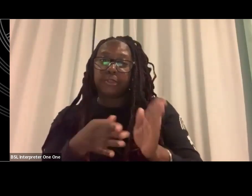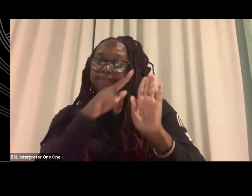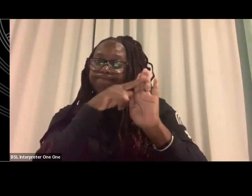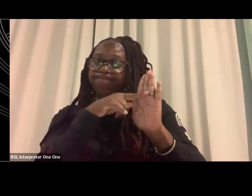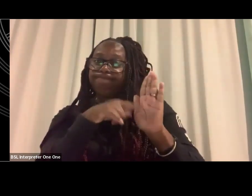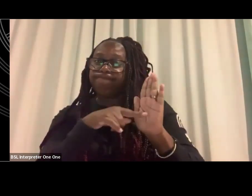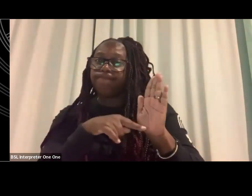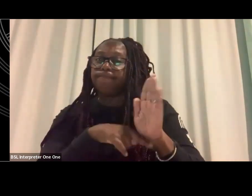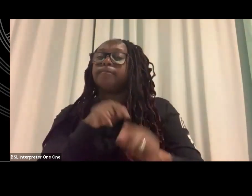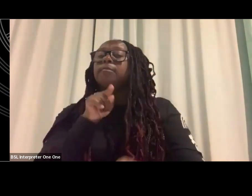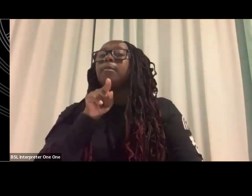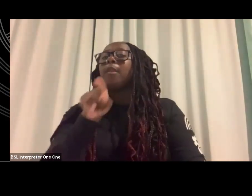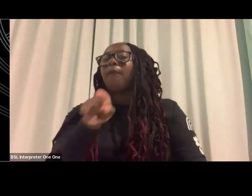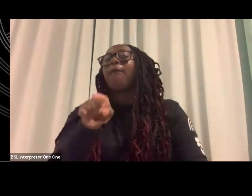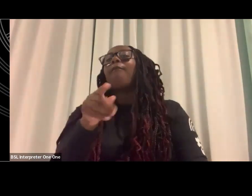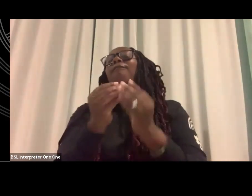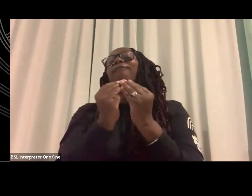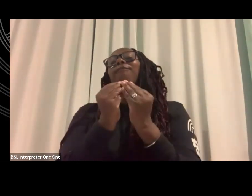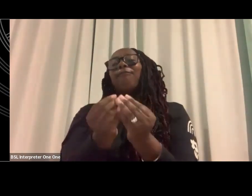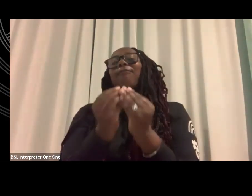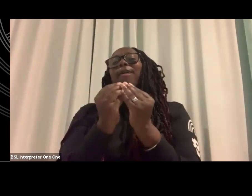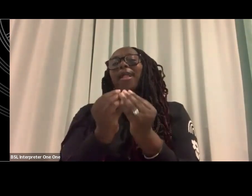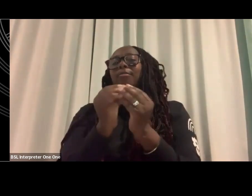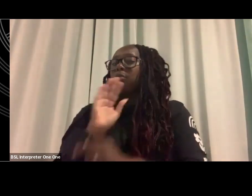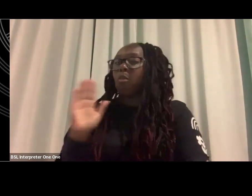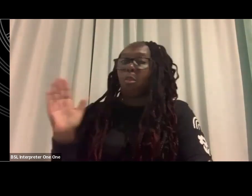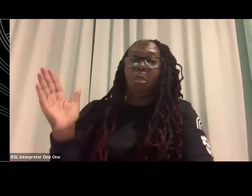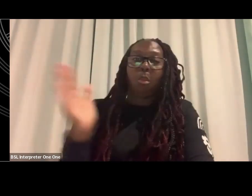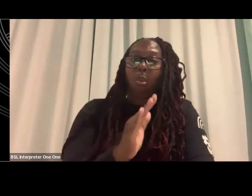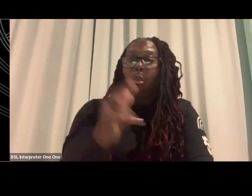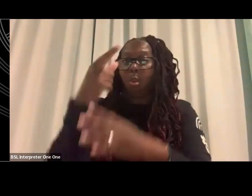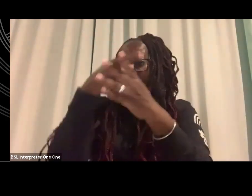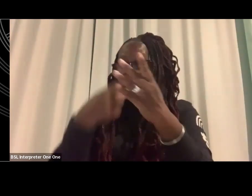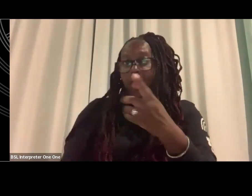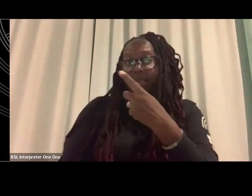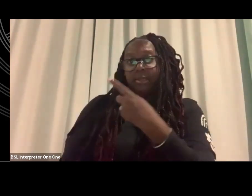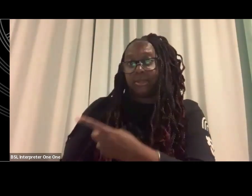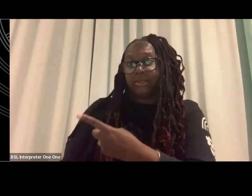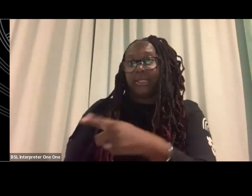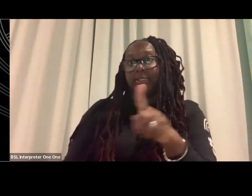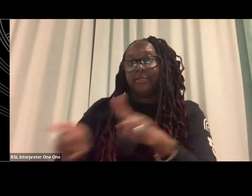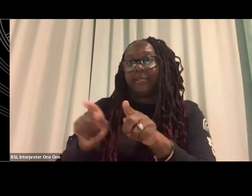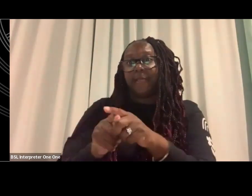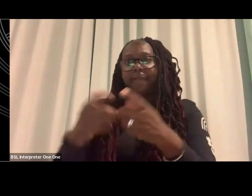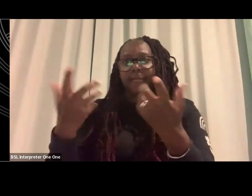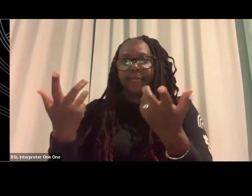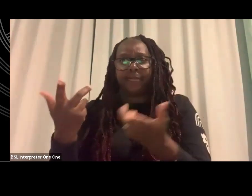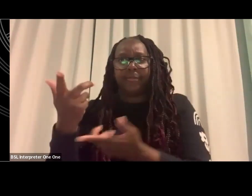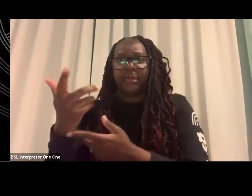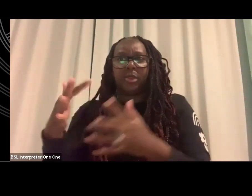And recognizing the value of those approaches, Hara Waiora has a different stepping off point that I think